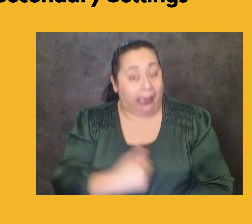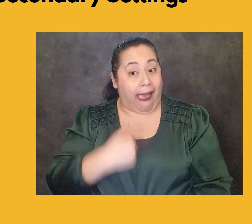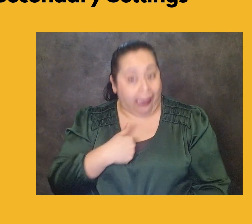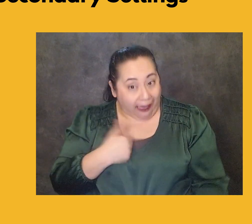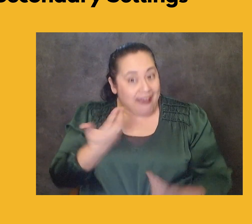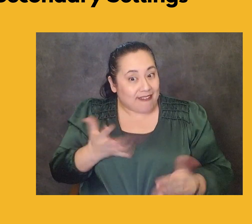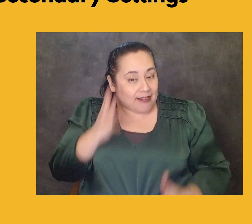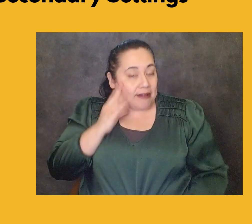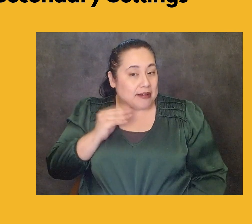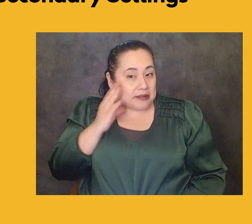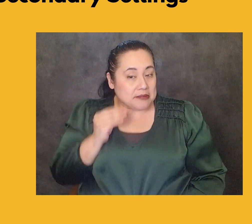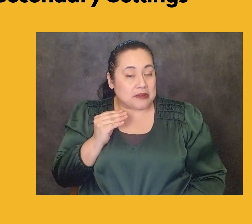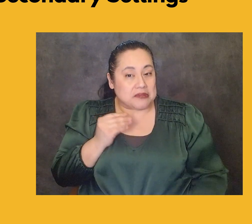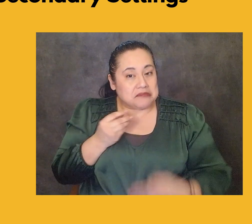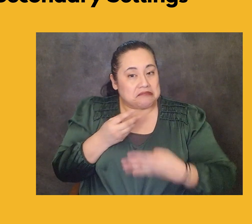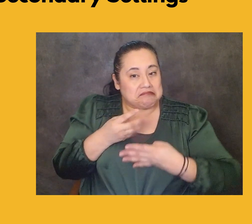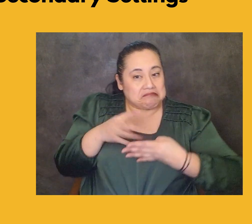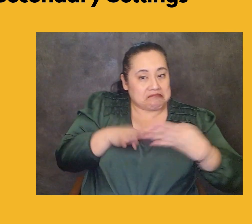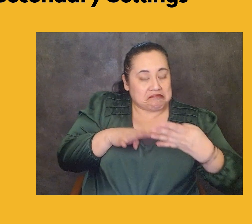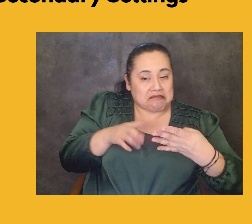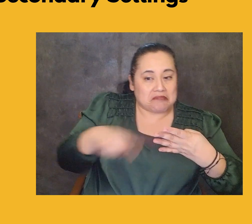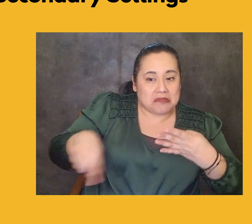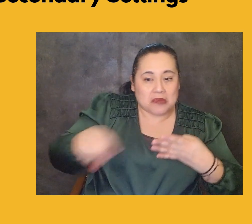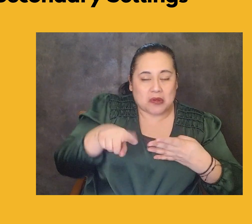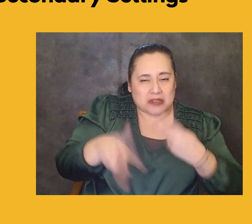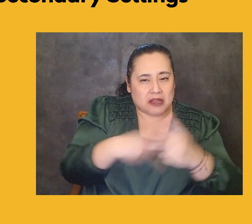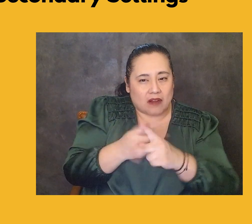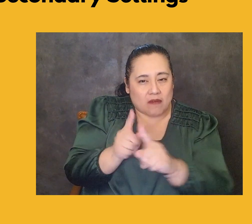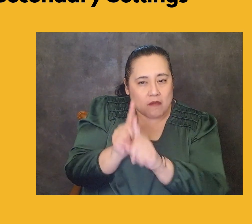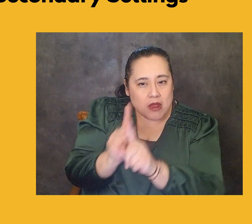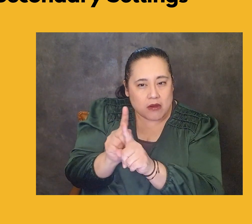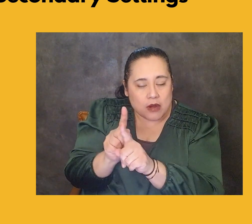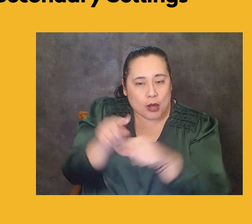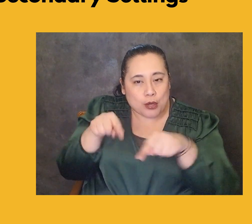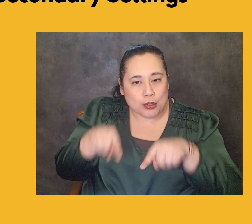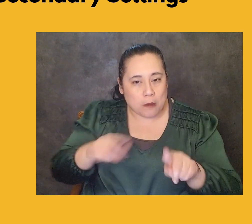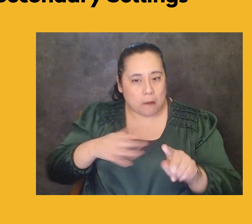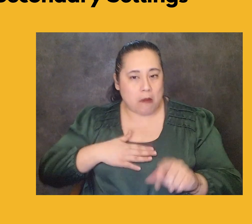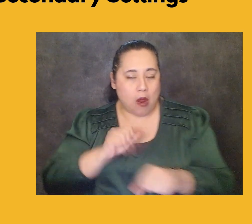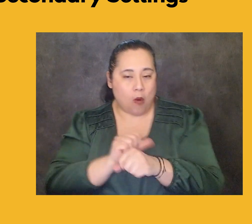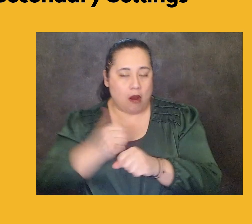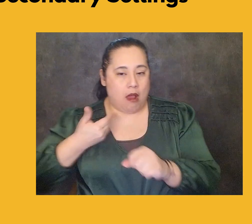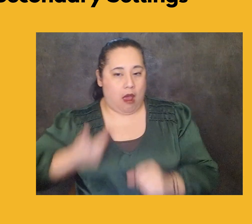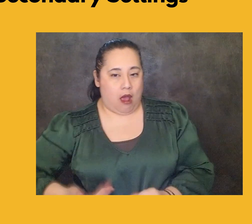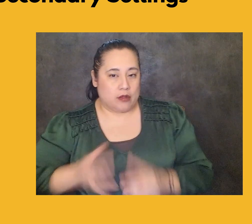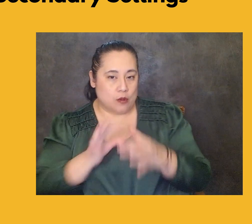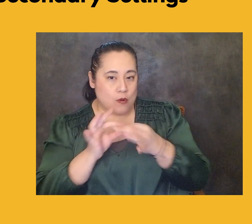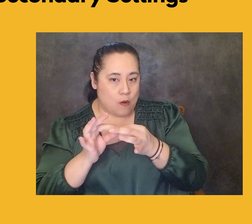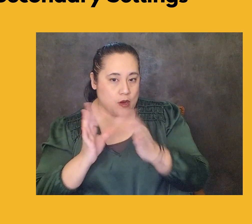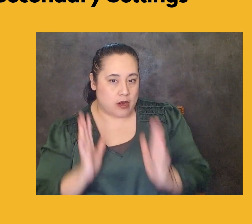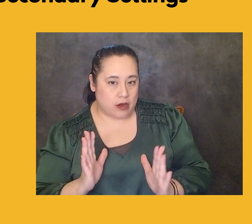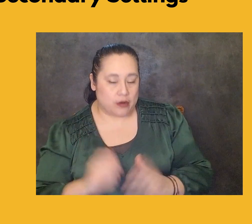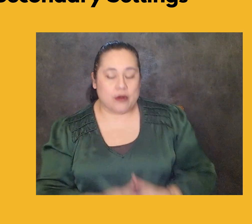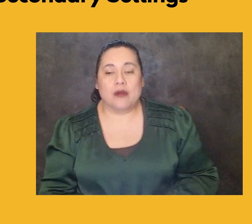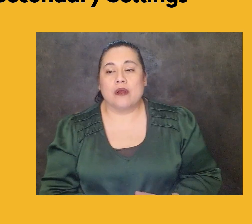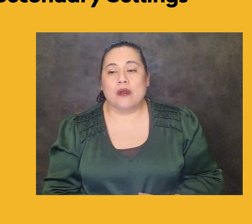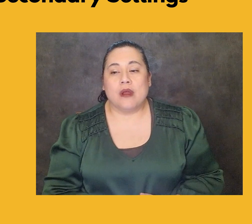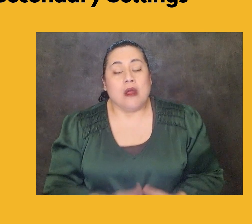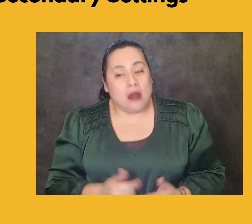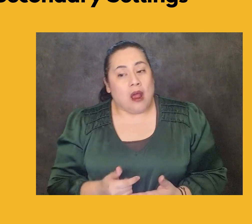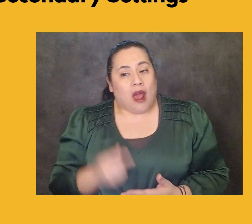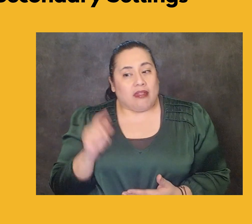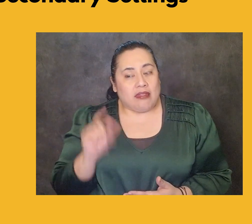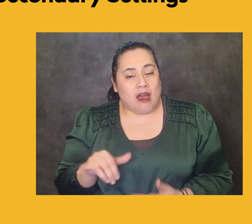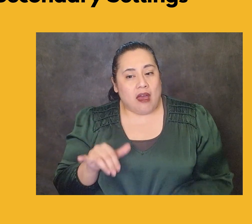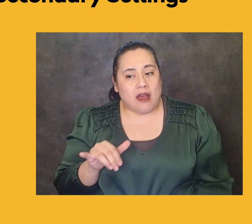myself experienced scheduling interpreters for mentoring while I've been coordinating. And